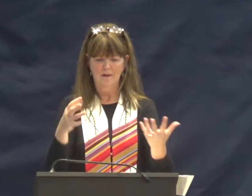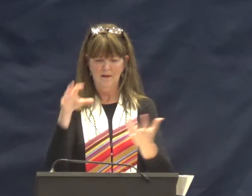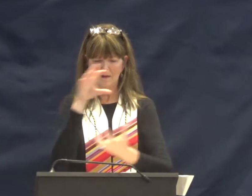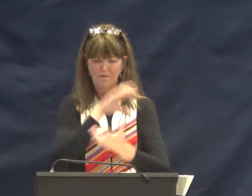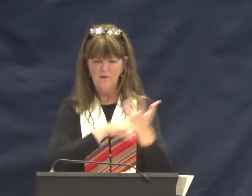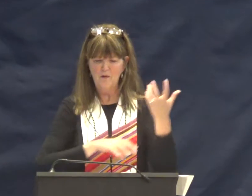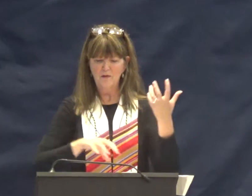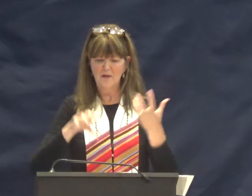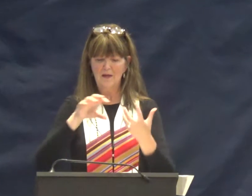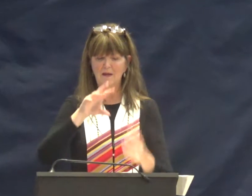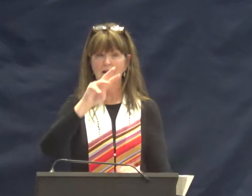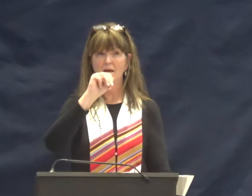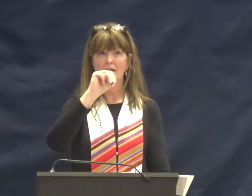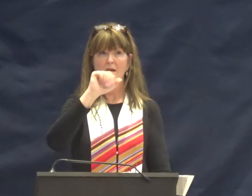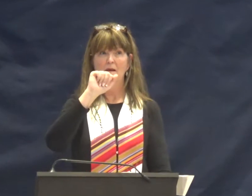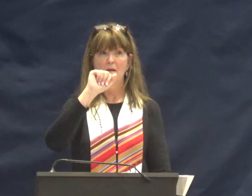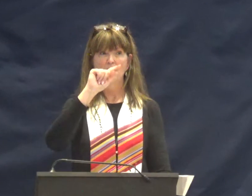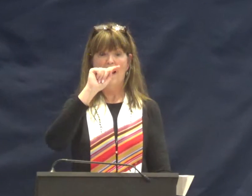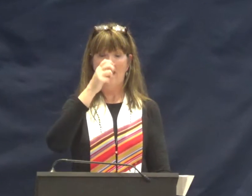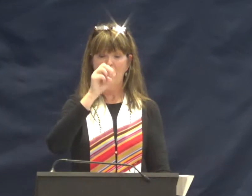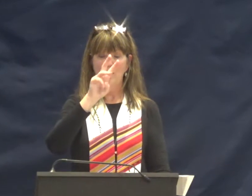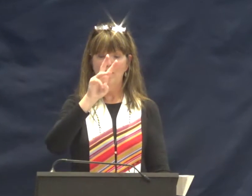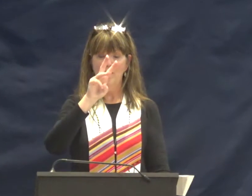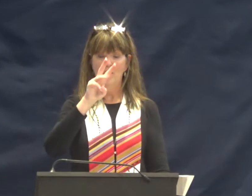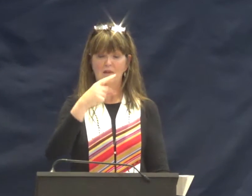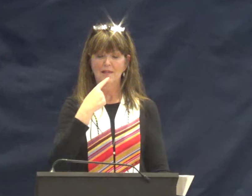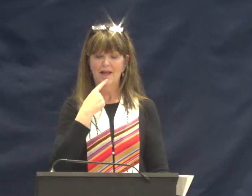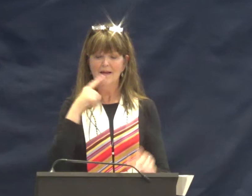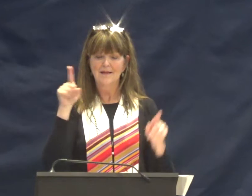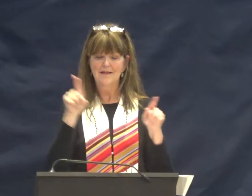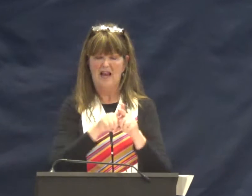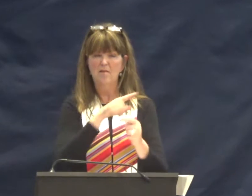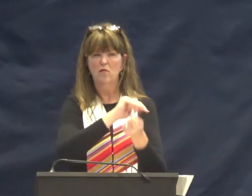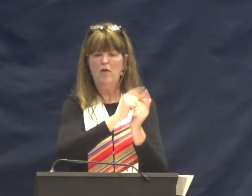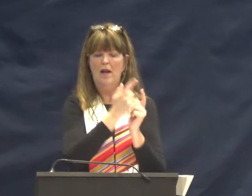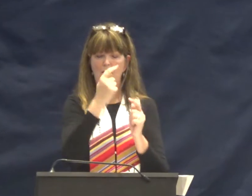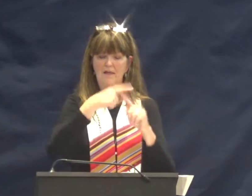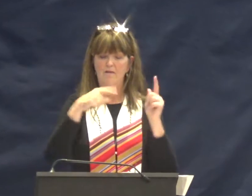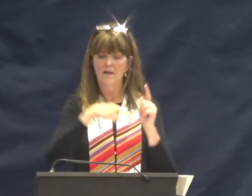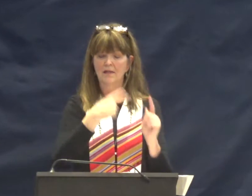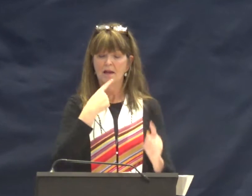fire? In Matthew,